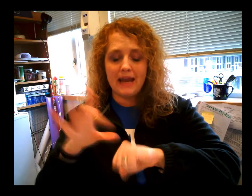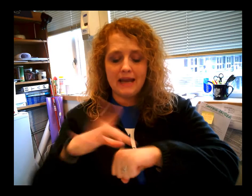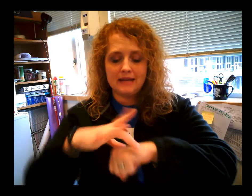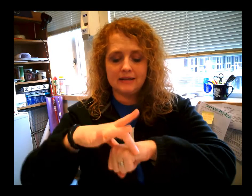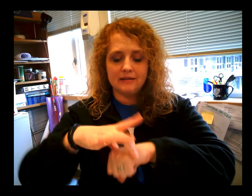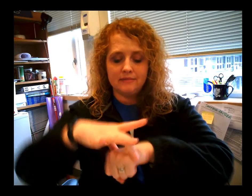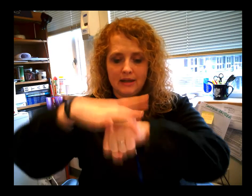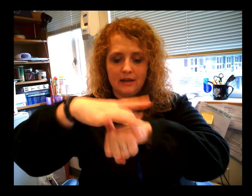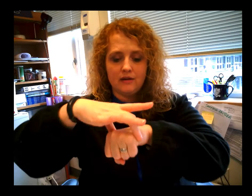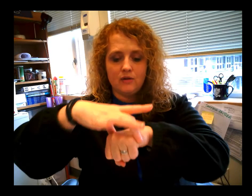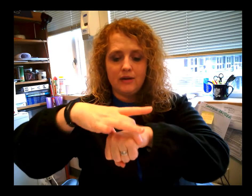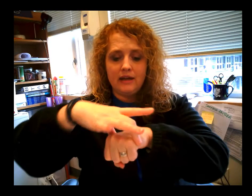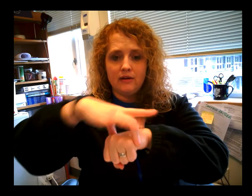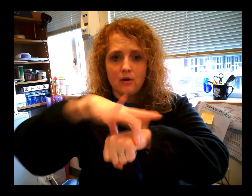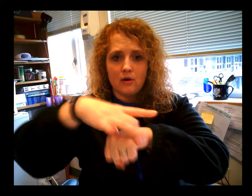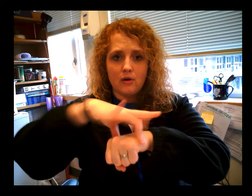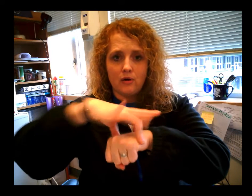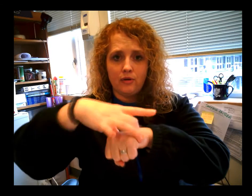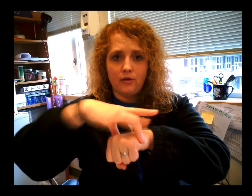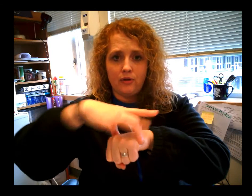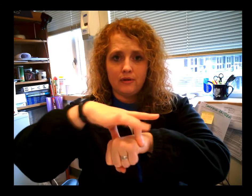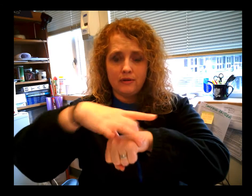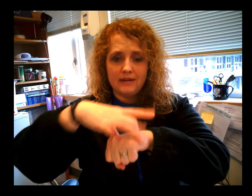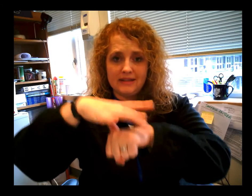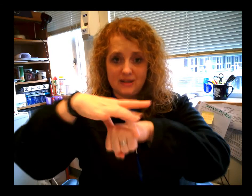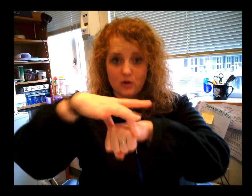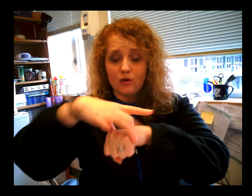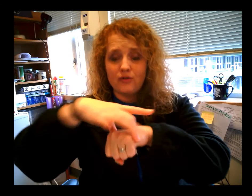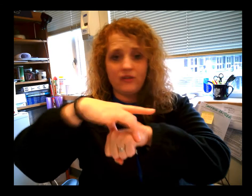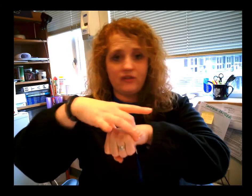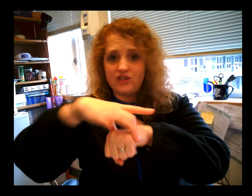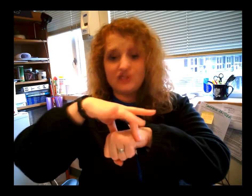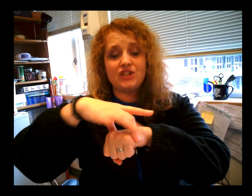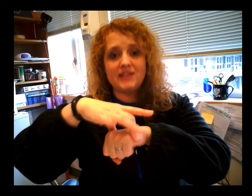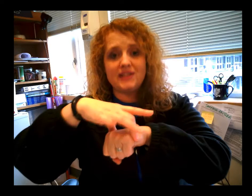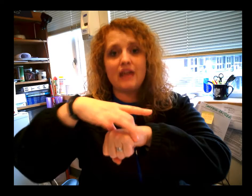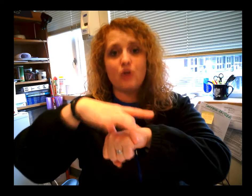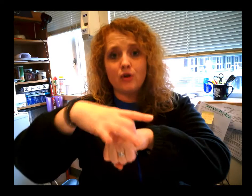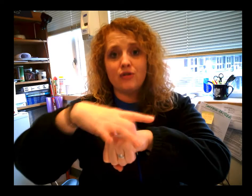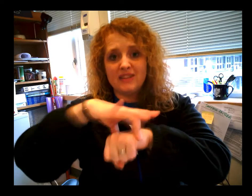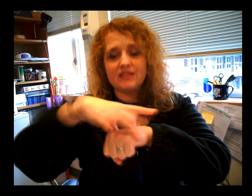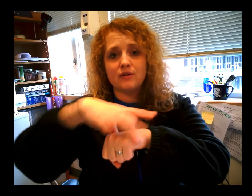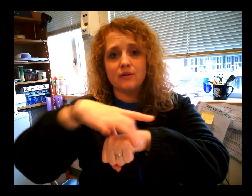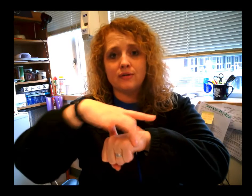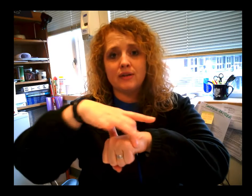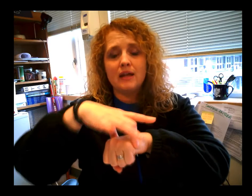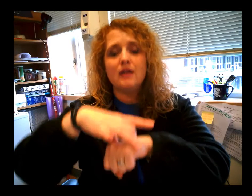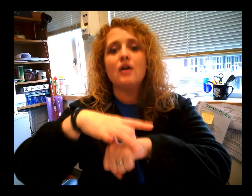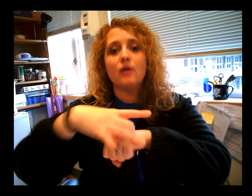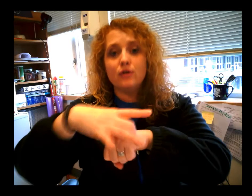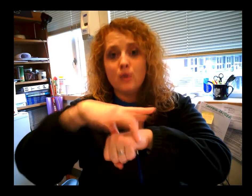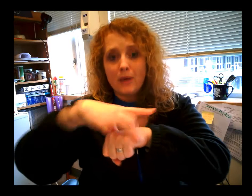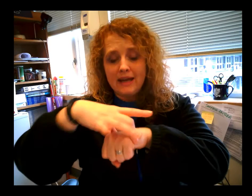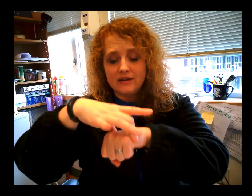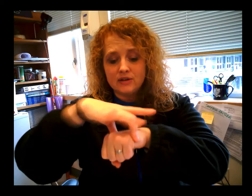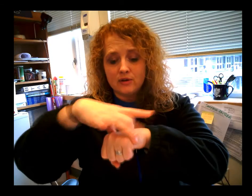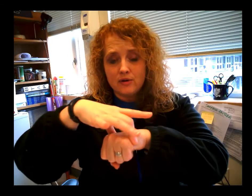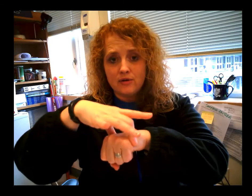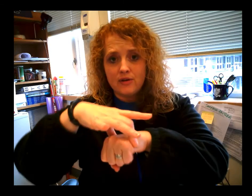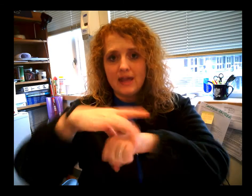8, and going here, earth. This is earth. This is just for the sign earth. This is earth. Earthquake is earth,